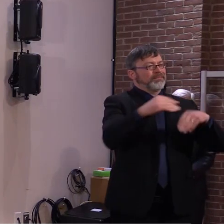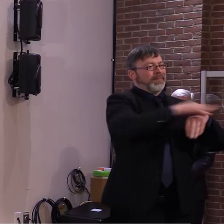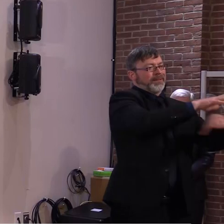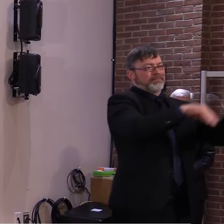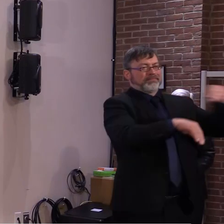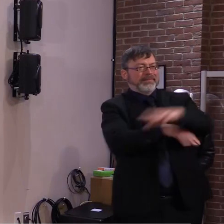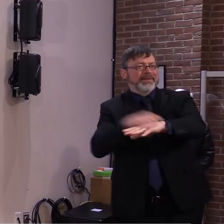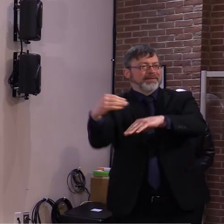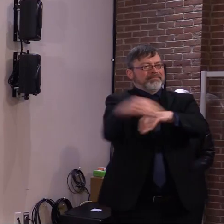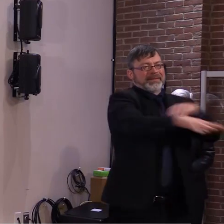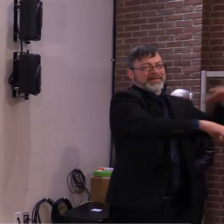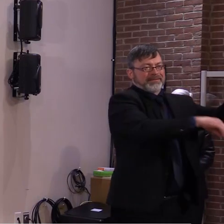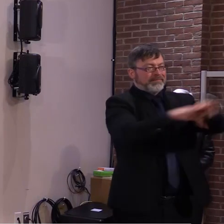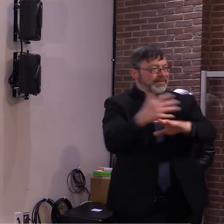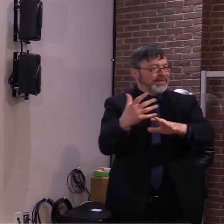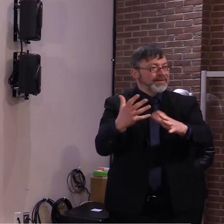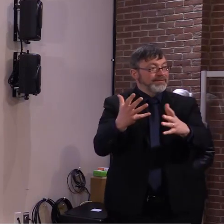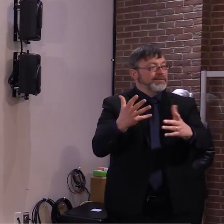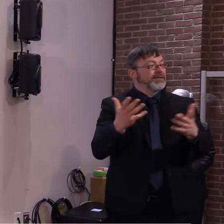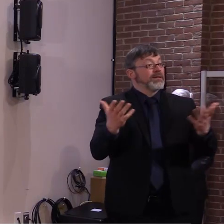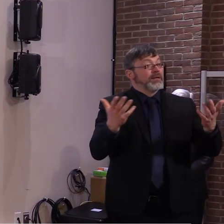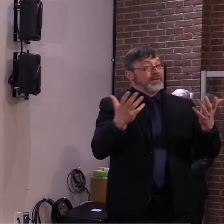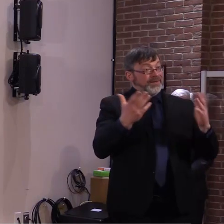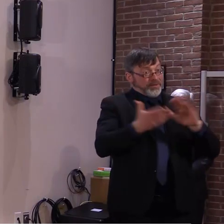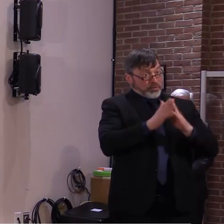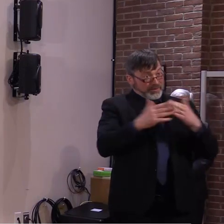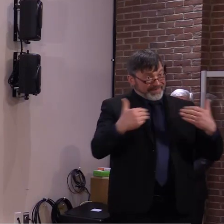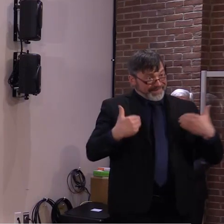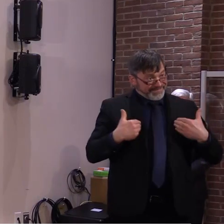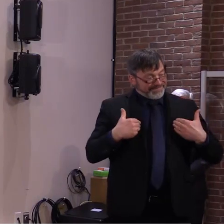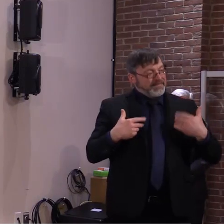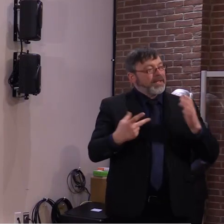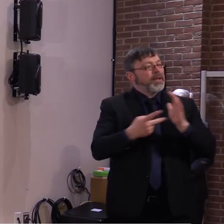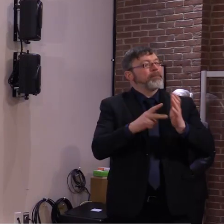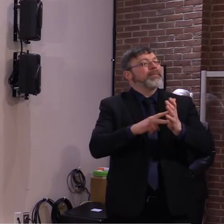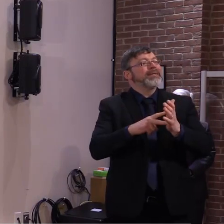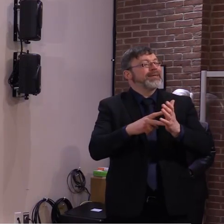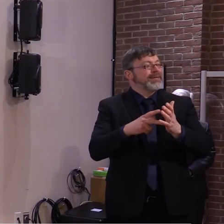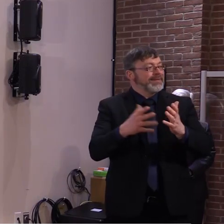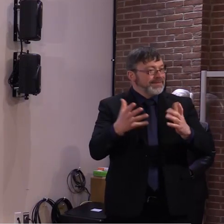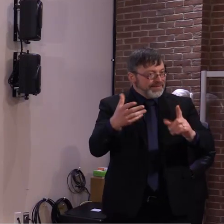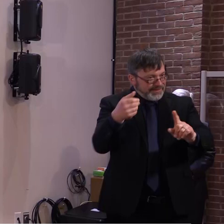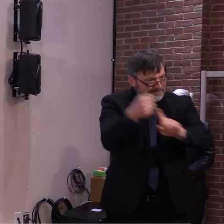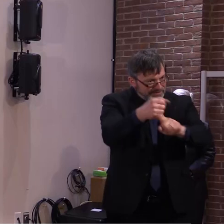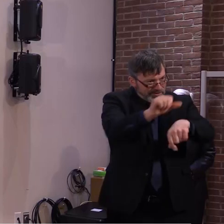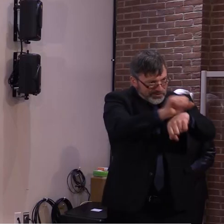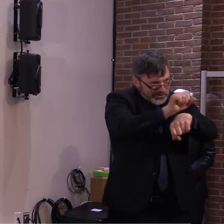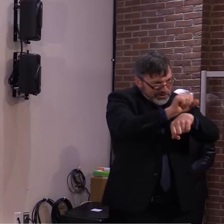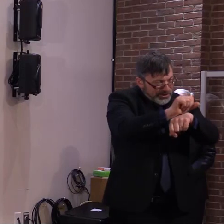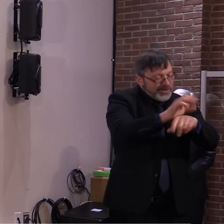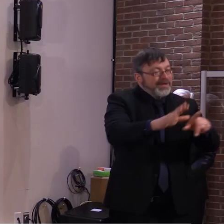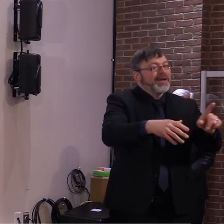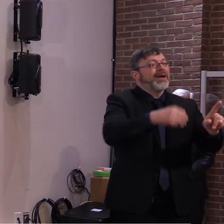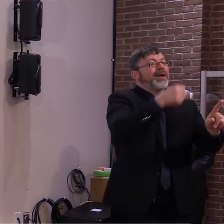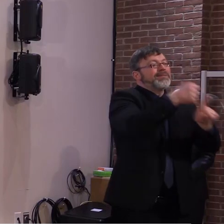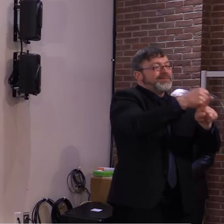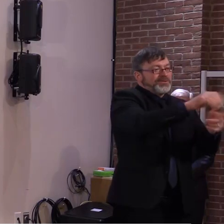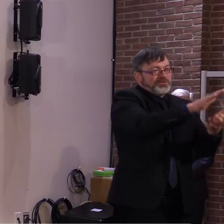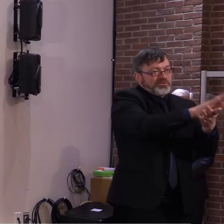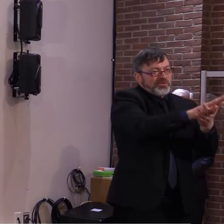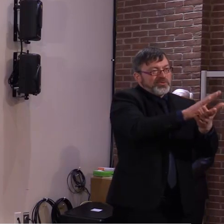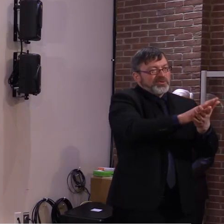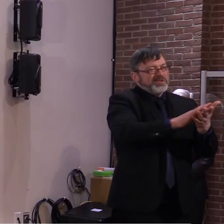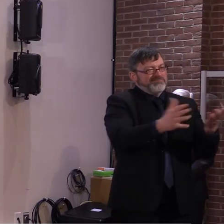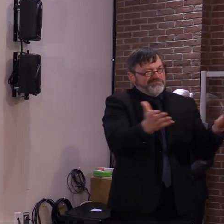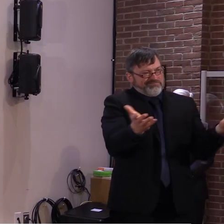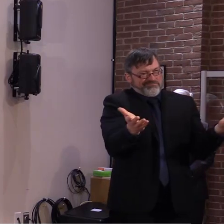to appear in workplaces, schools, across all sectors of society, with all kinds of challenging